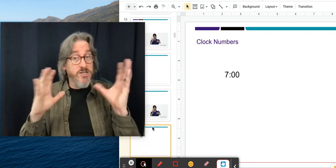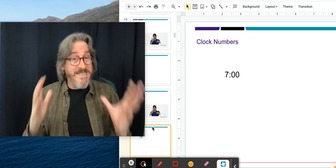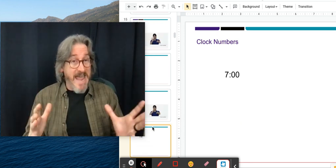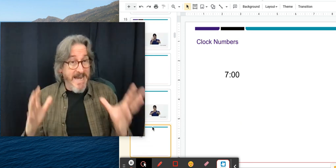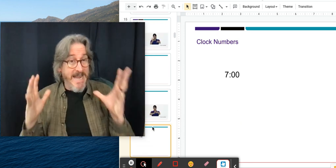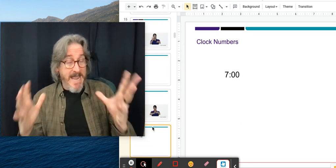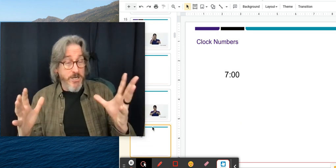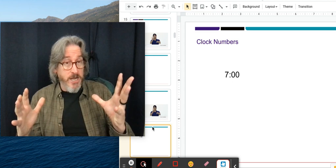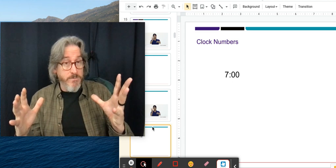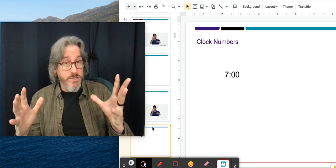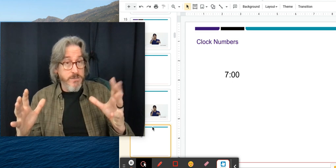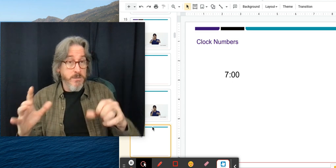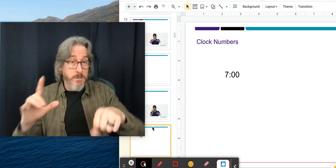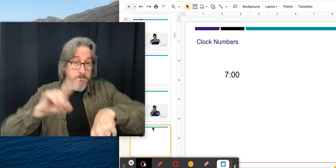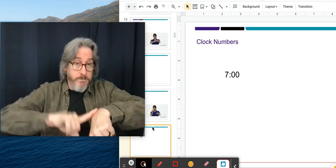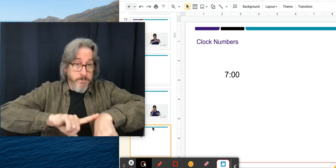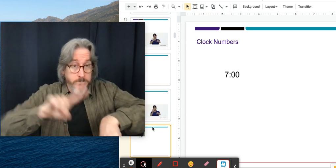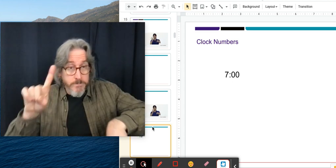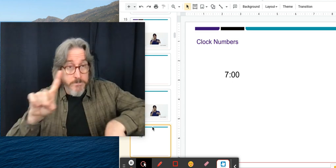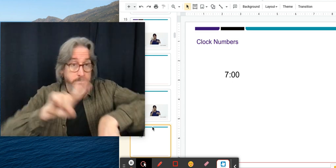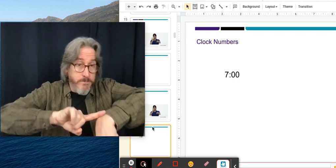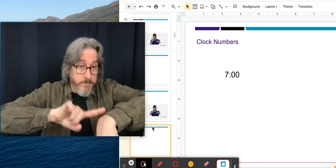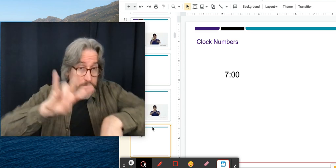through 9 are static hand shapes.